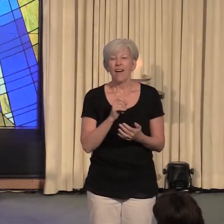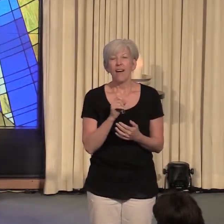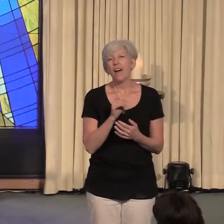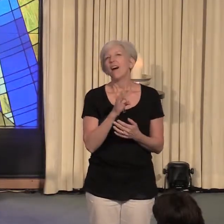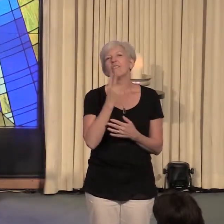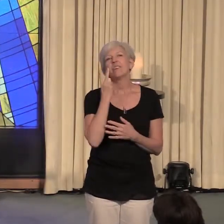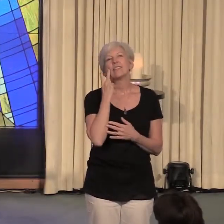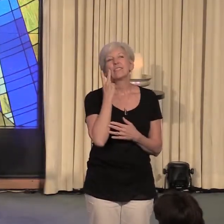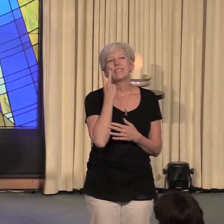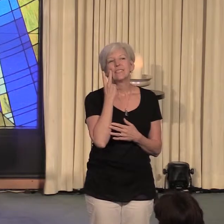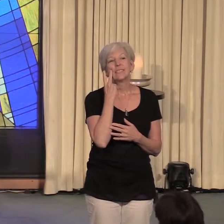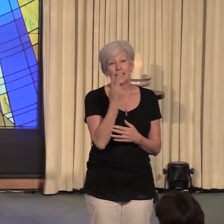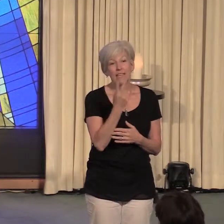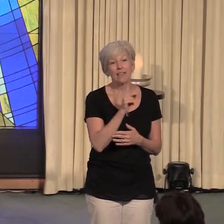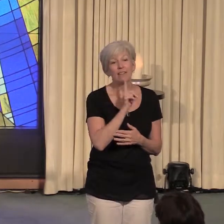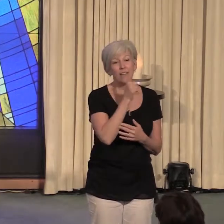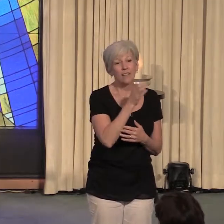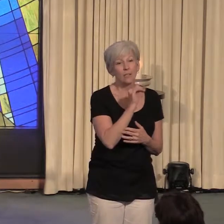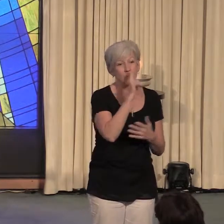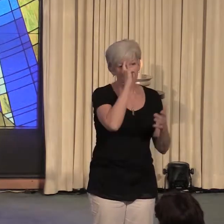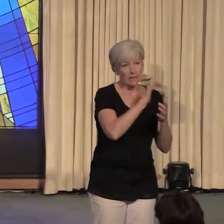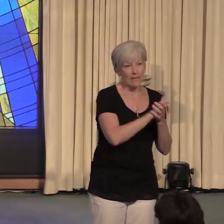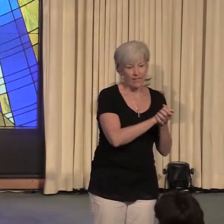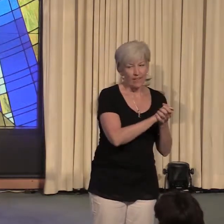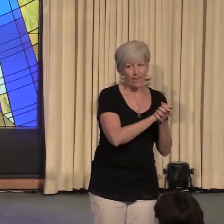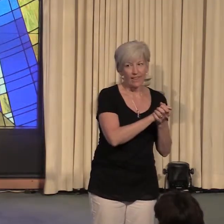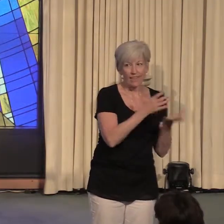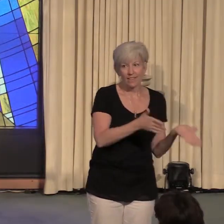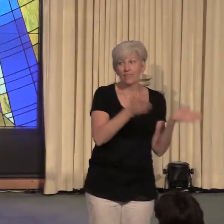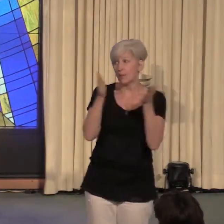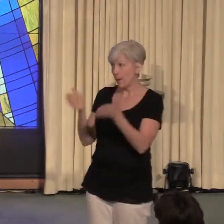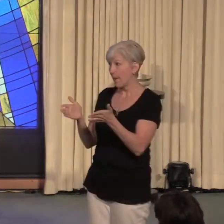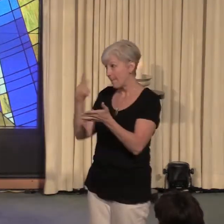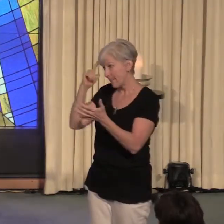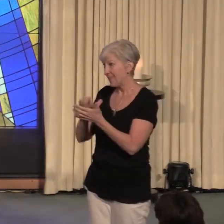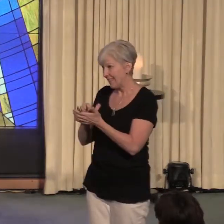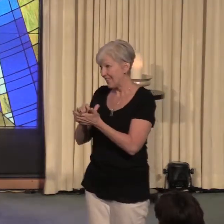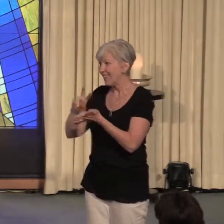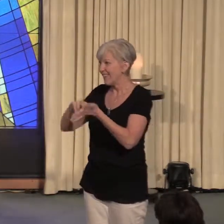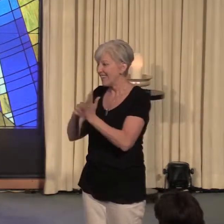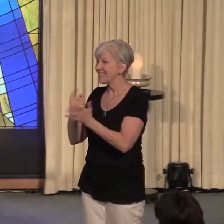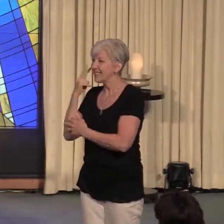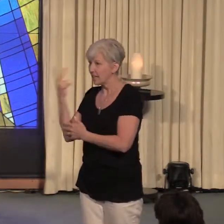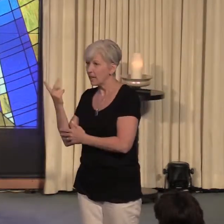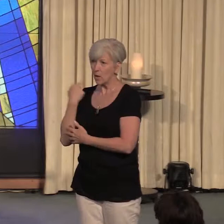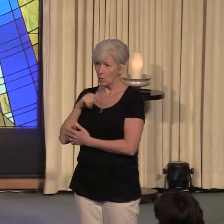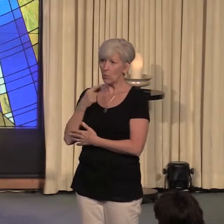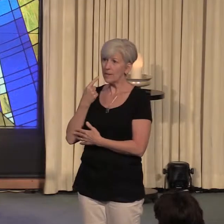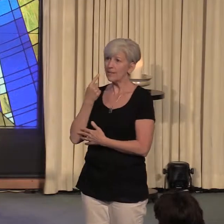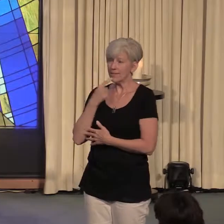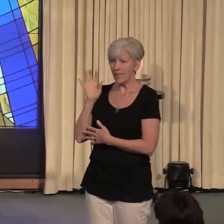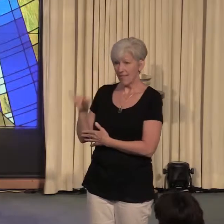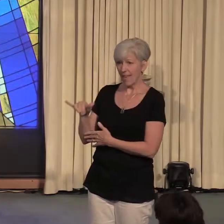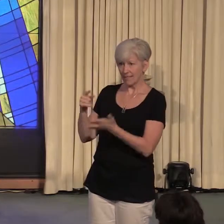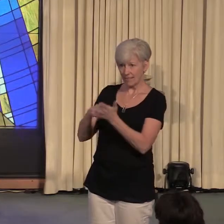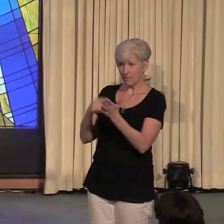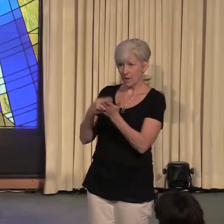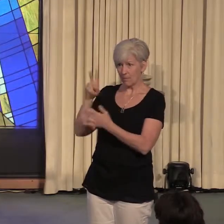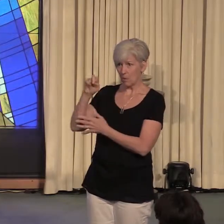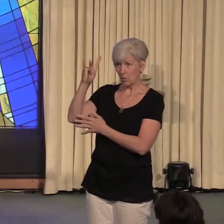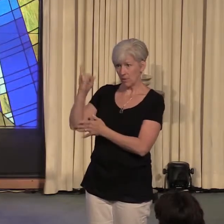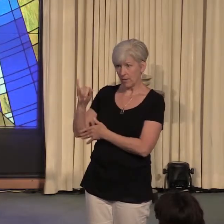seeing is believing is seeing. Now, we say that sometimes in Unity, that we